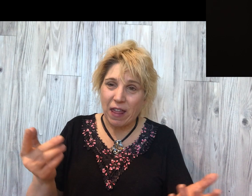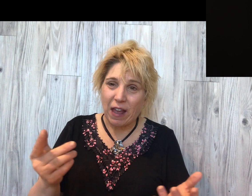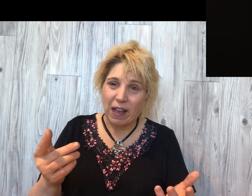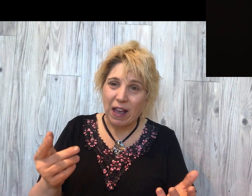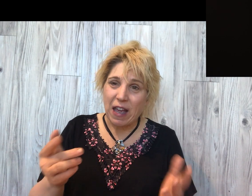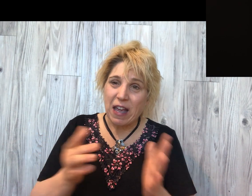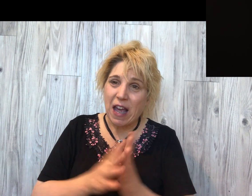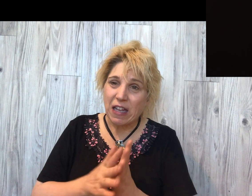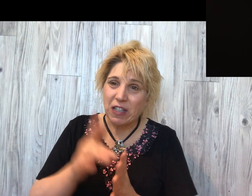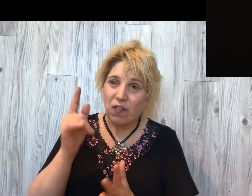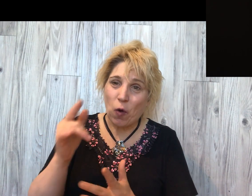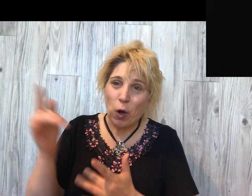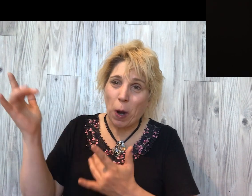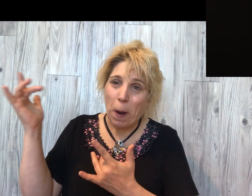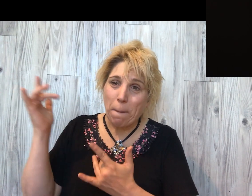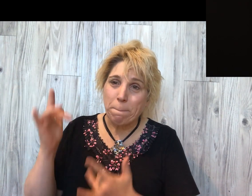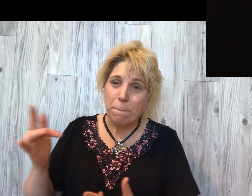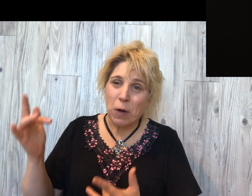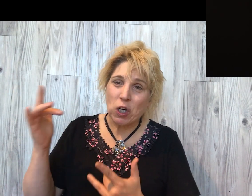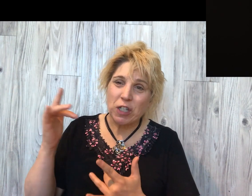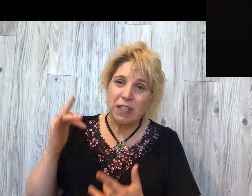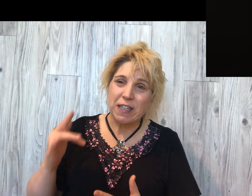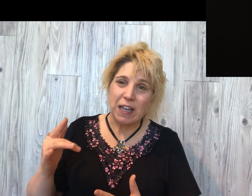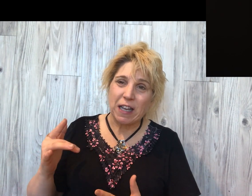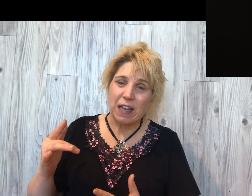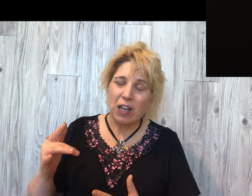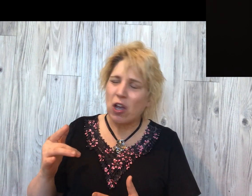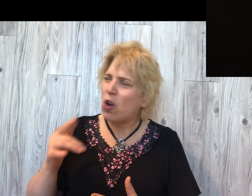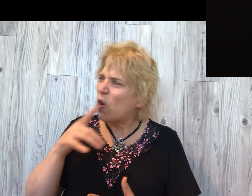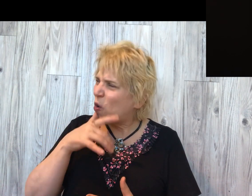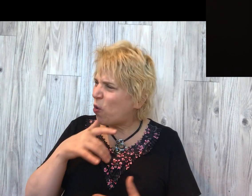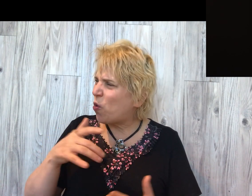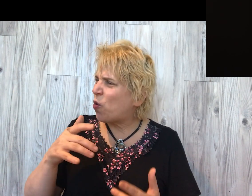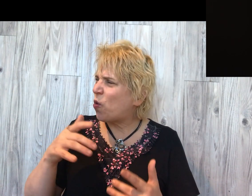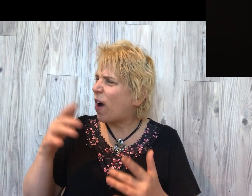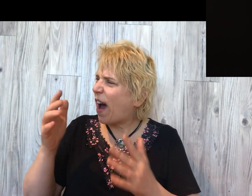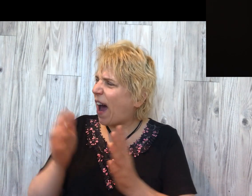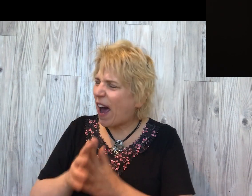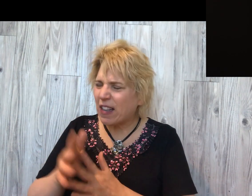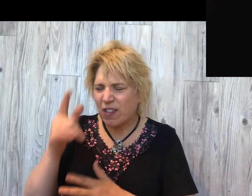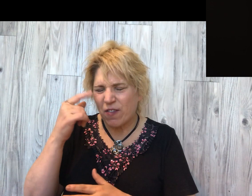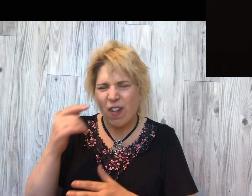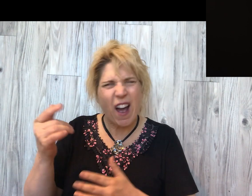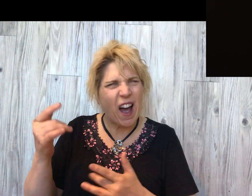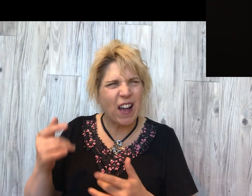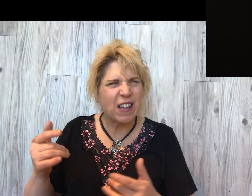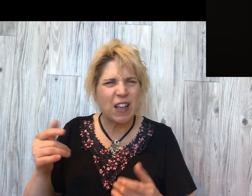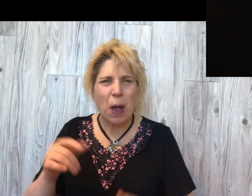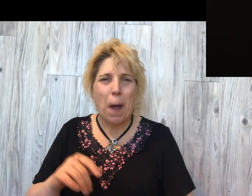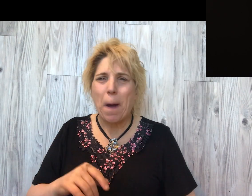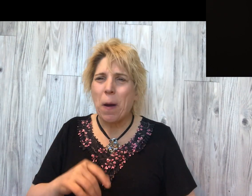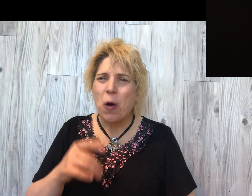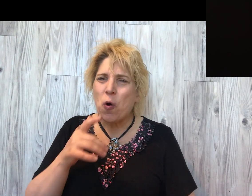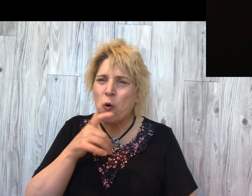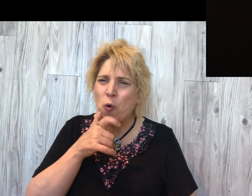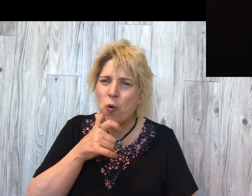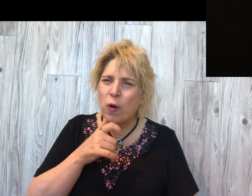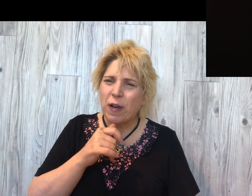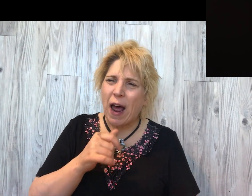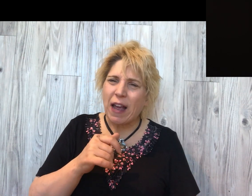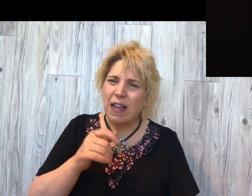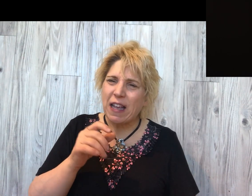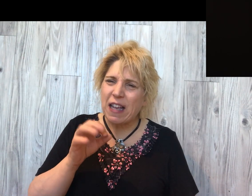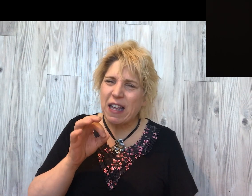mercy. Now stop for just a second and ask yourself, who asks for mercy? Who won't even look up to